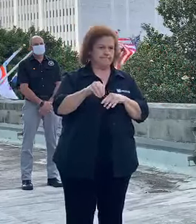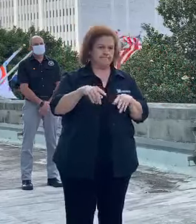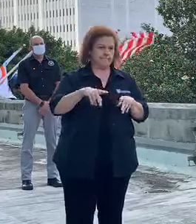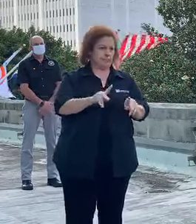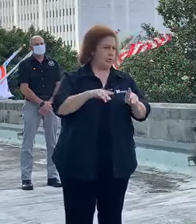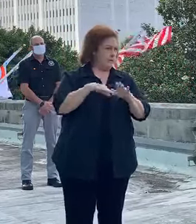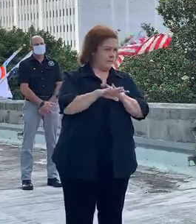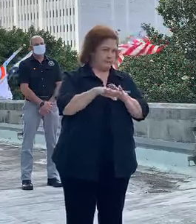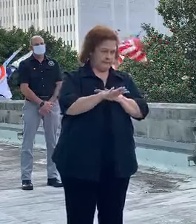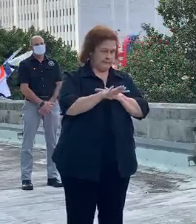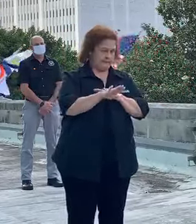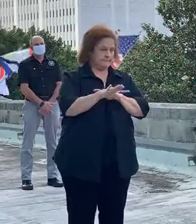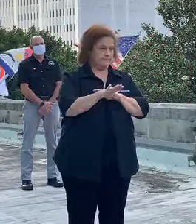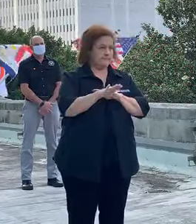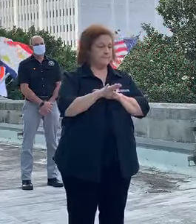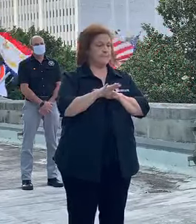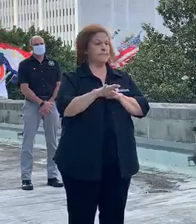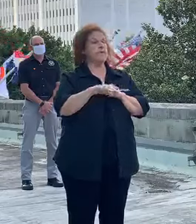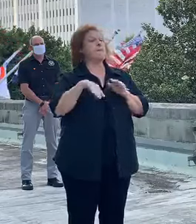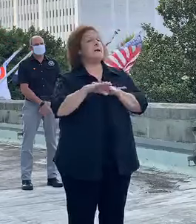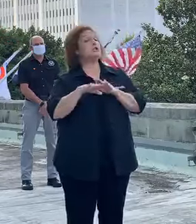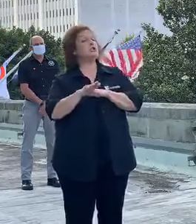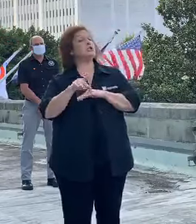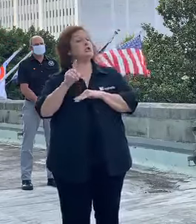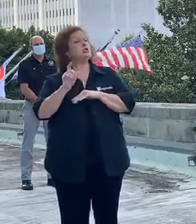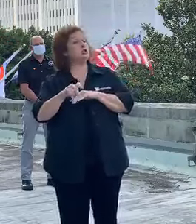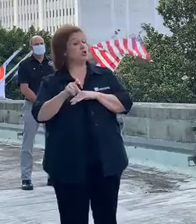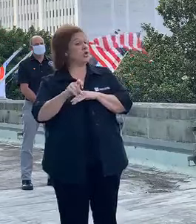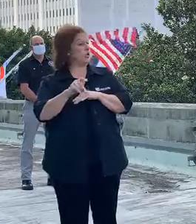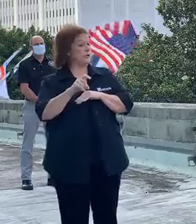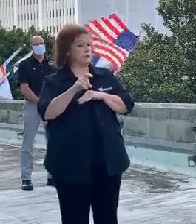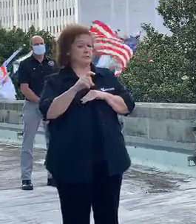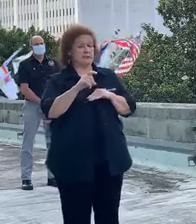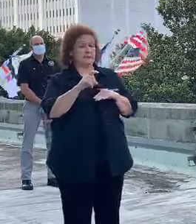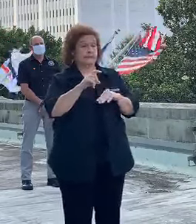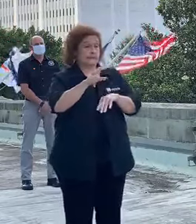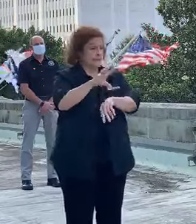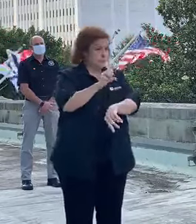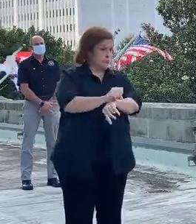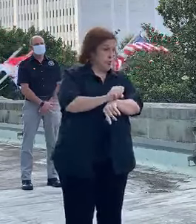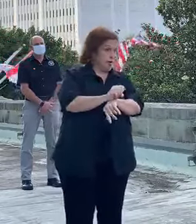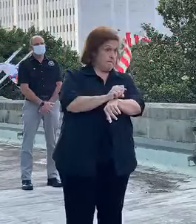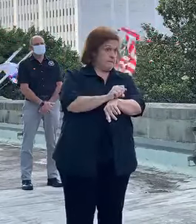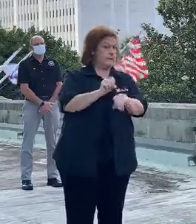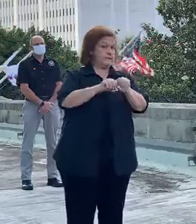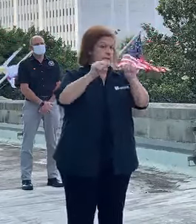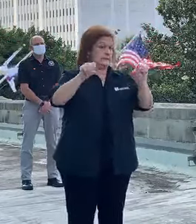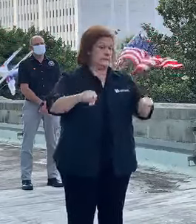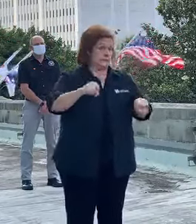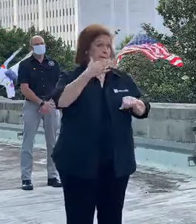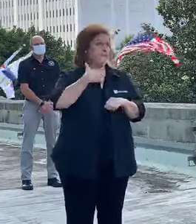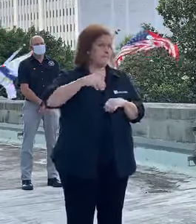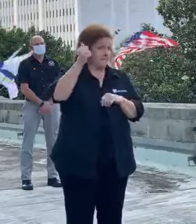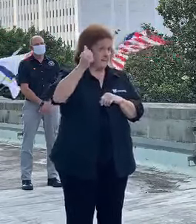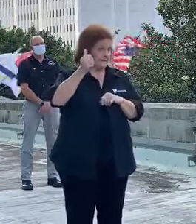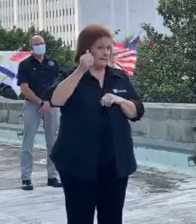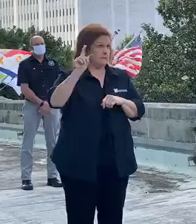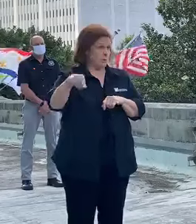permitted capacity. The admission should be staggered using an appointment or reservation system